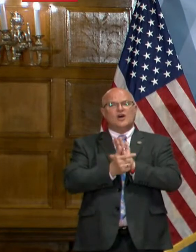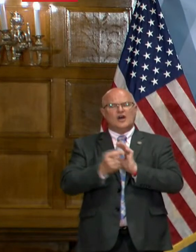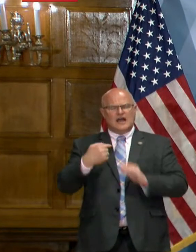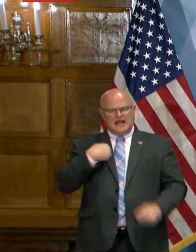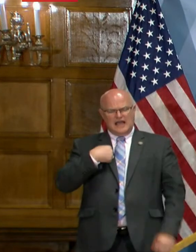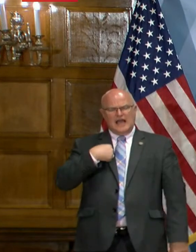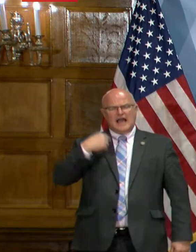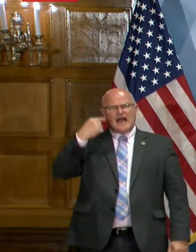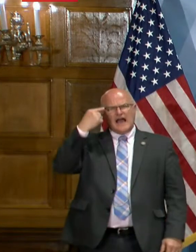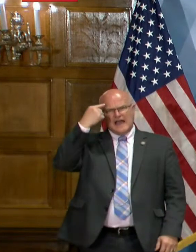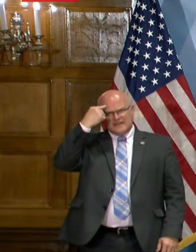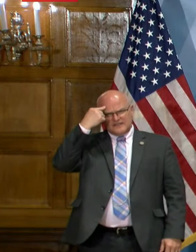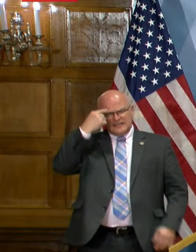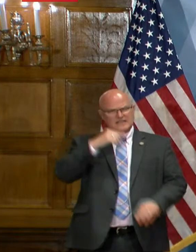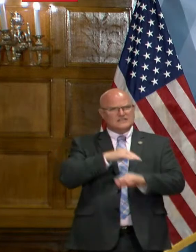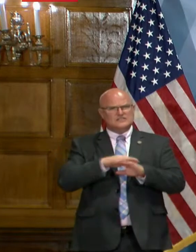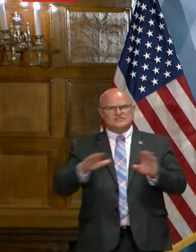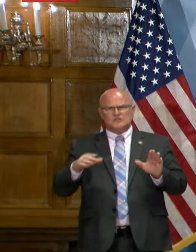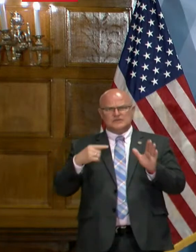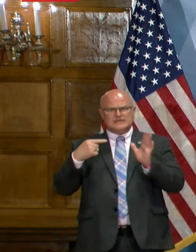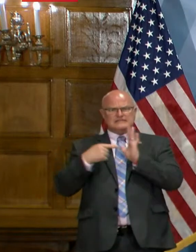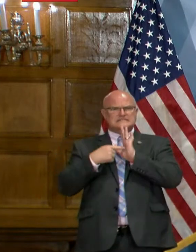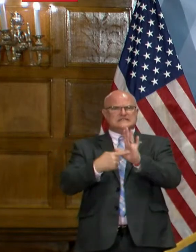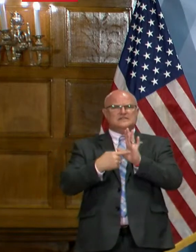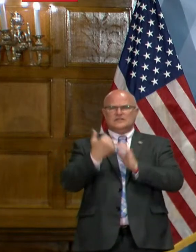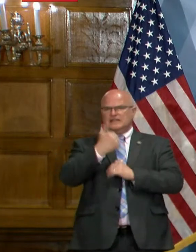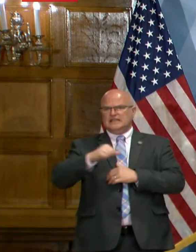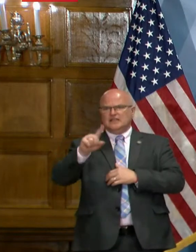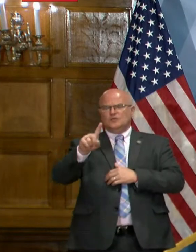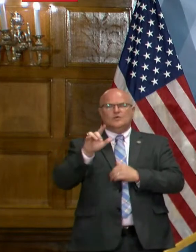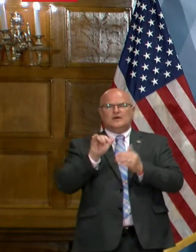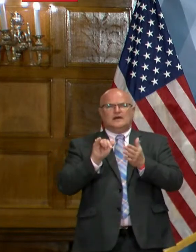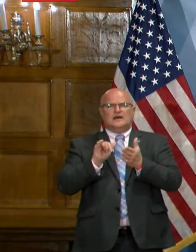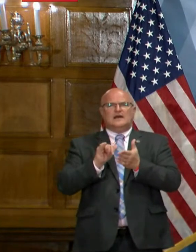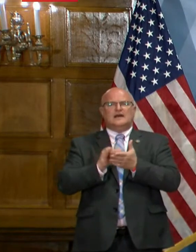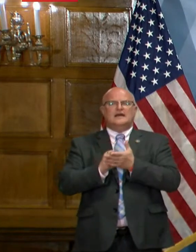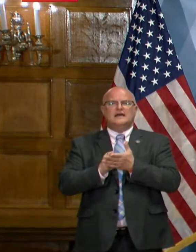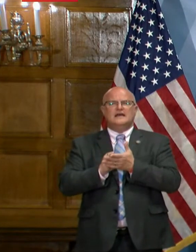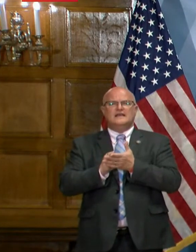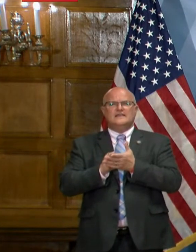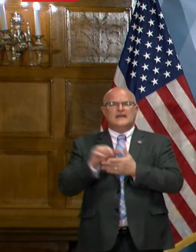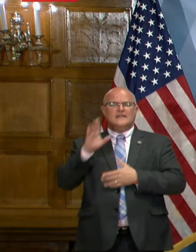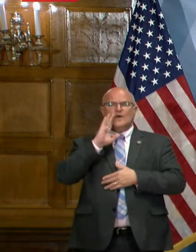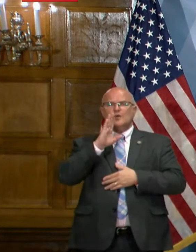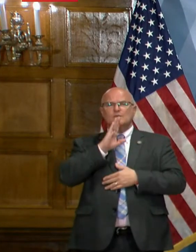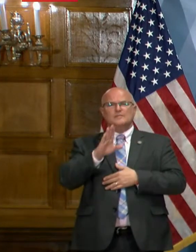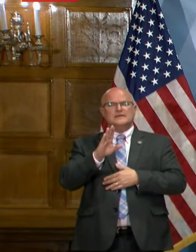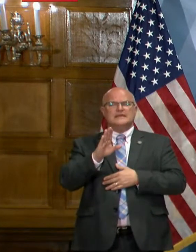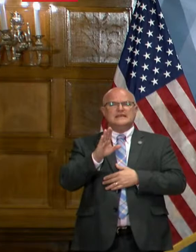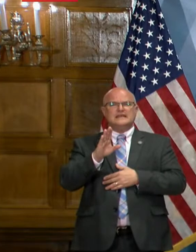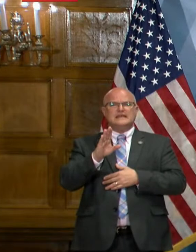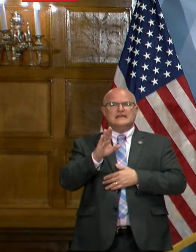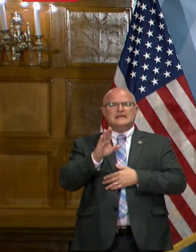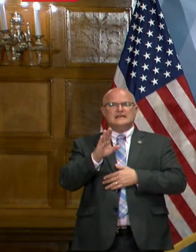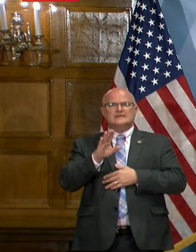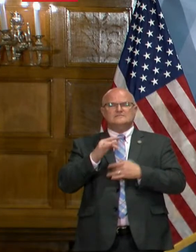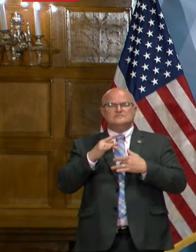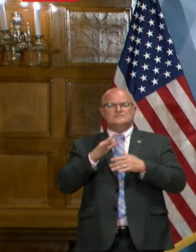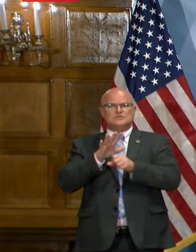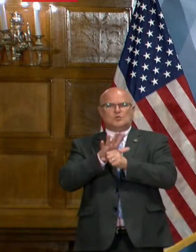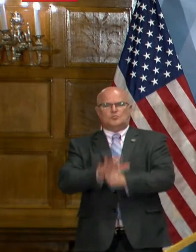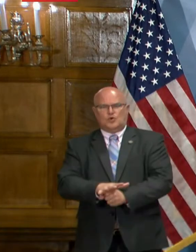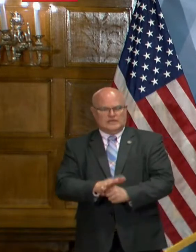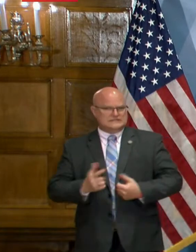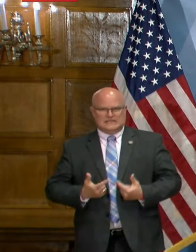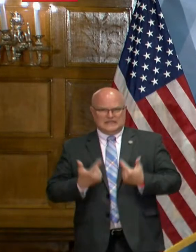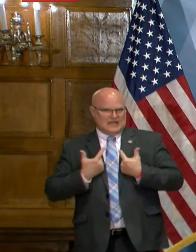think that should not be a signal to anyone that they're going to be oppressed in life. They're